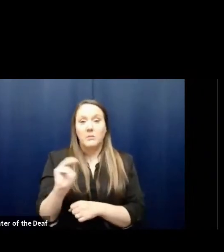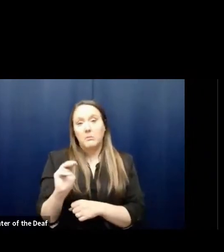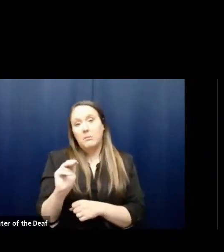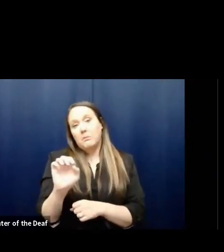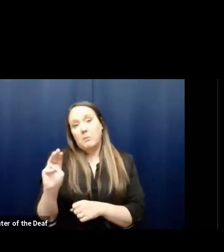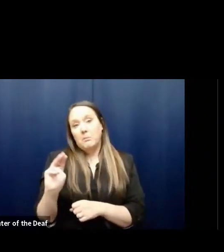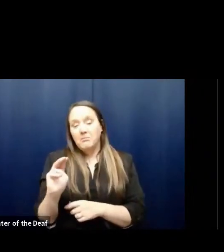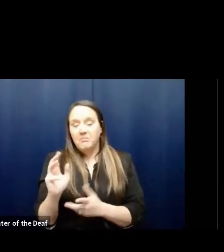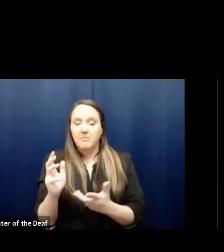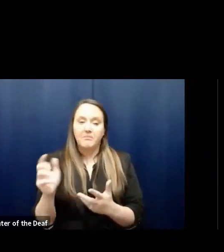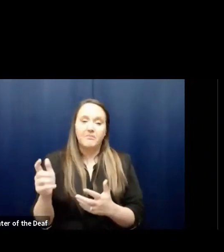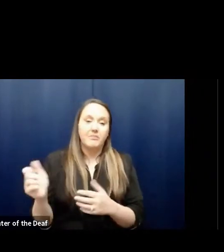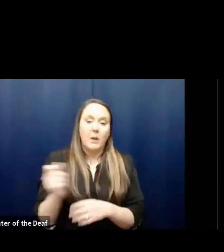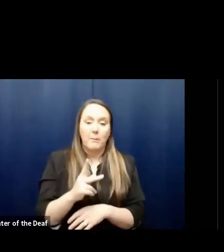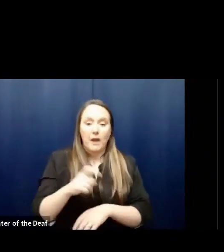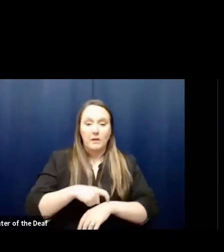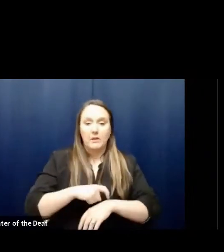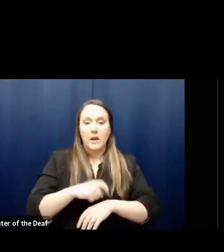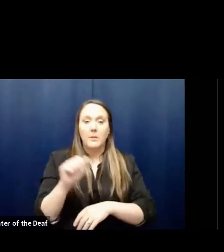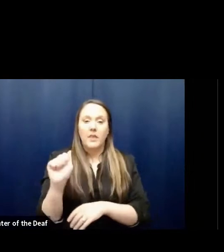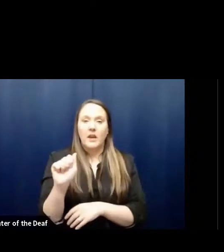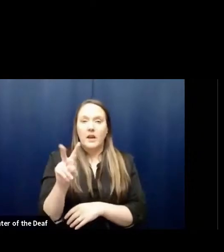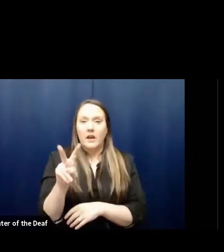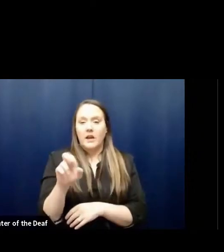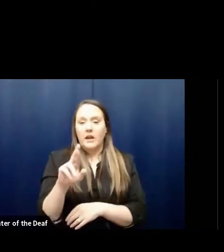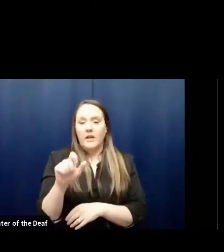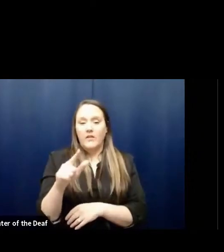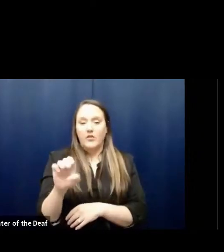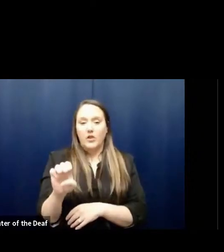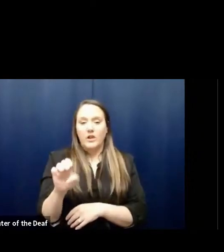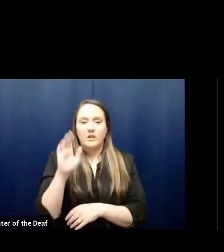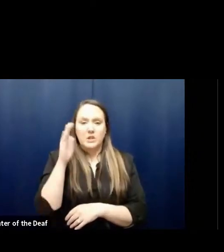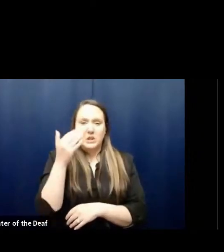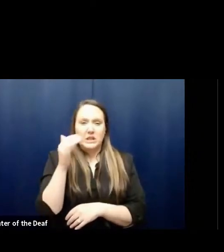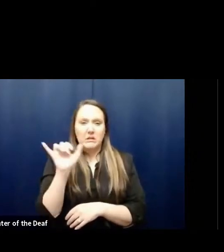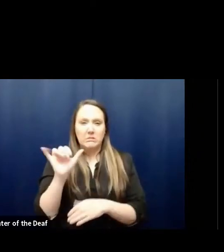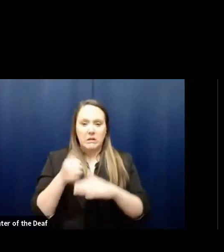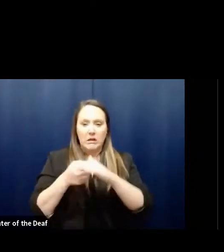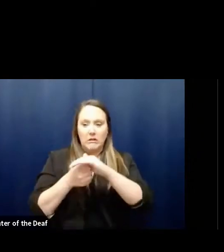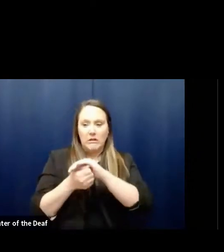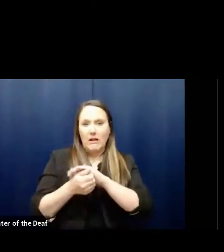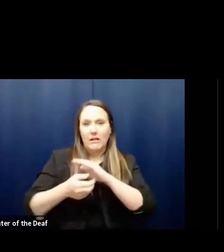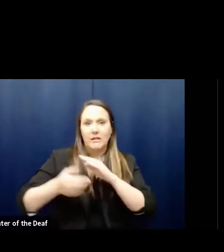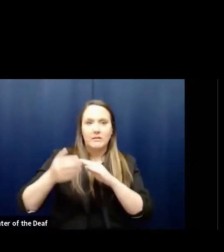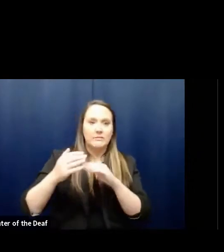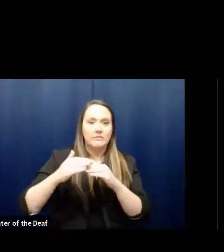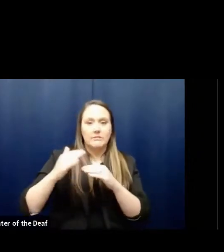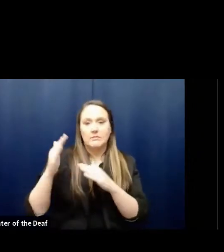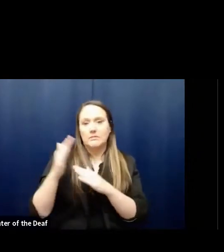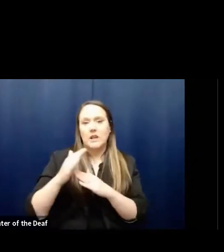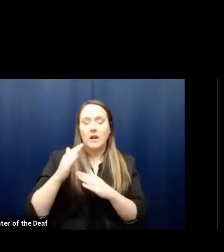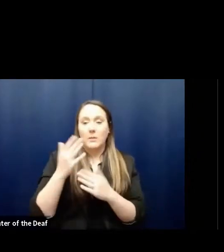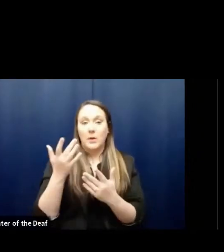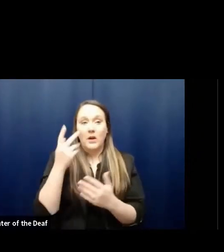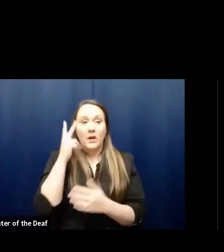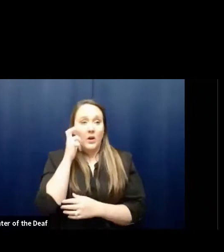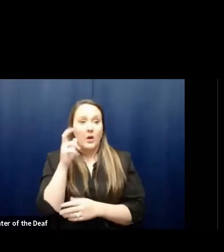COVID-19 tests? The average seems like it's concealing the upper wait times. We have heard from people who have waited more than 7